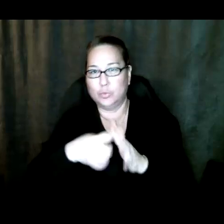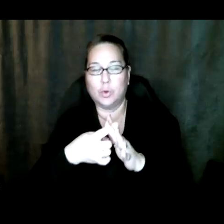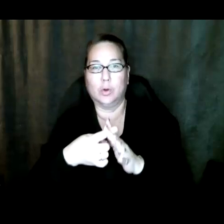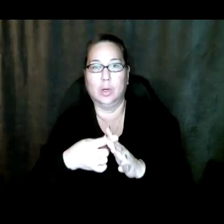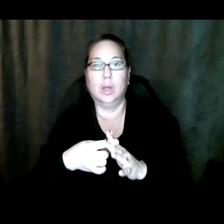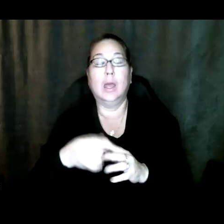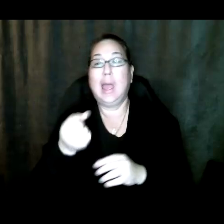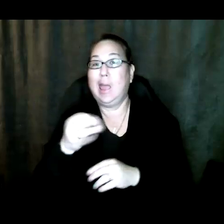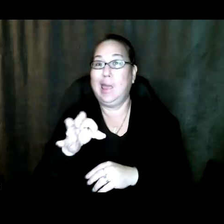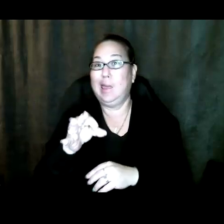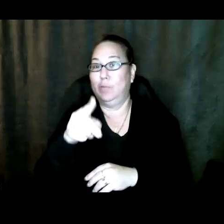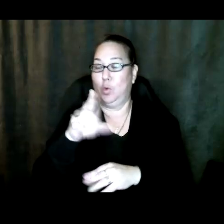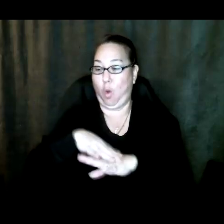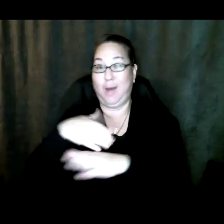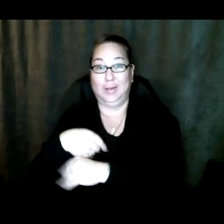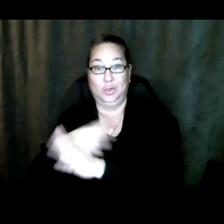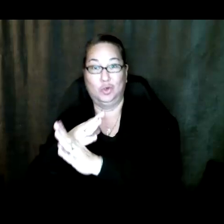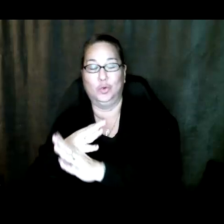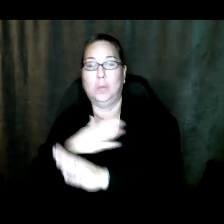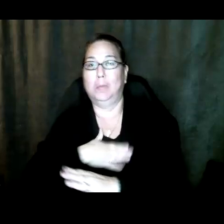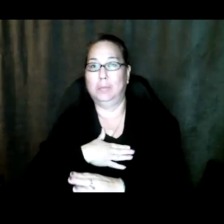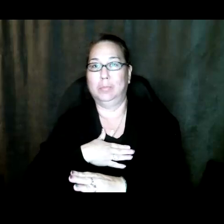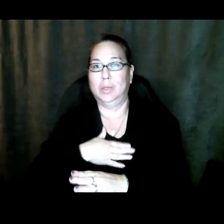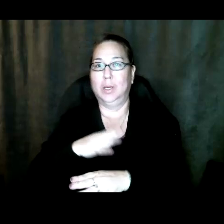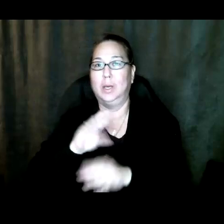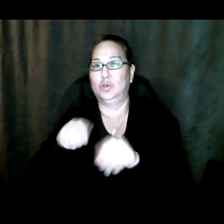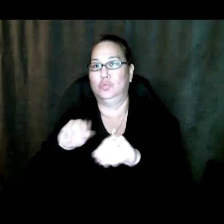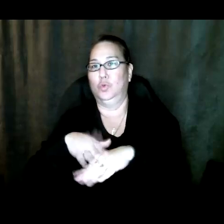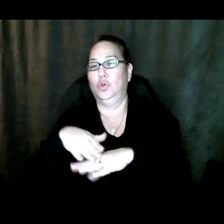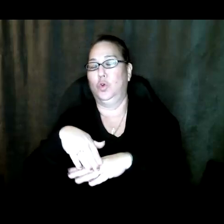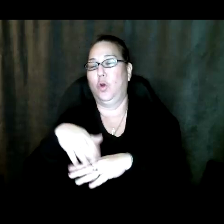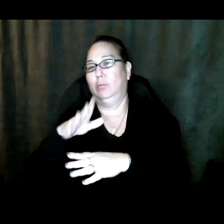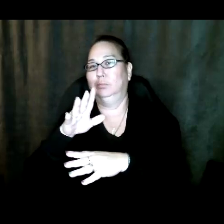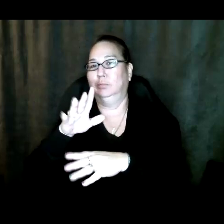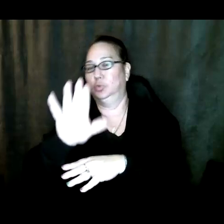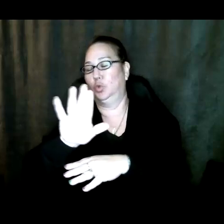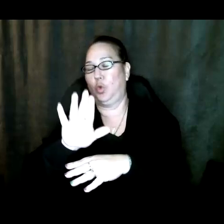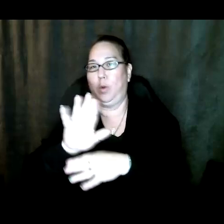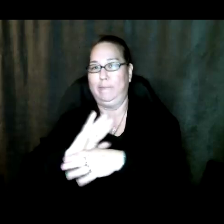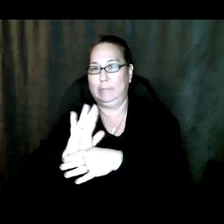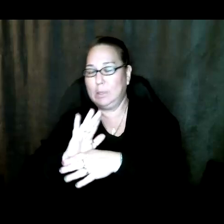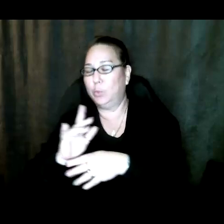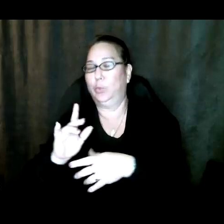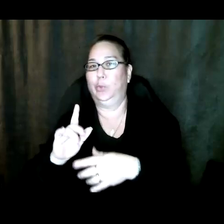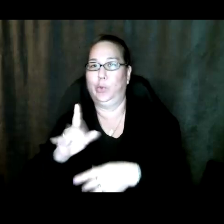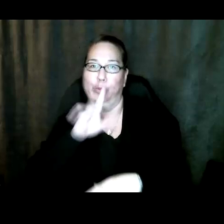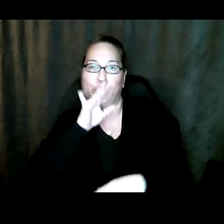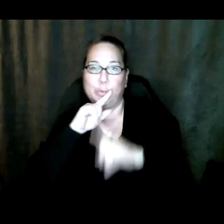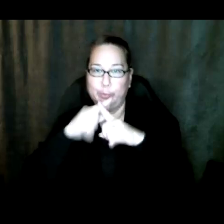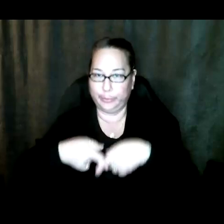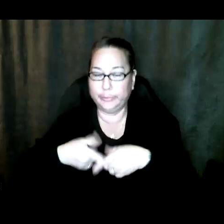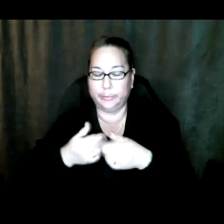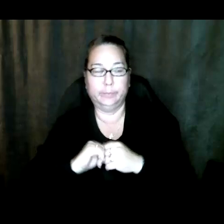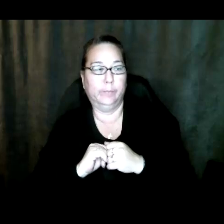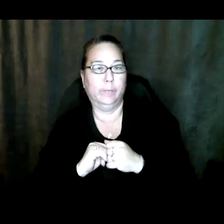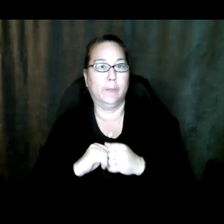on your camera when it's your turn to testify. We will begin this evening with our in-person speakers, starting with John Mudd, Jack